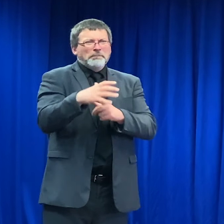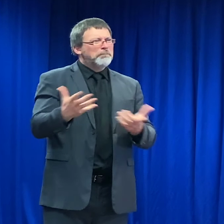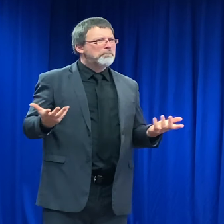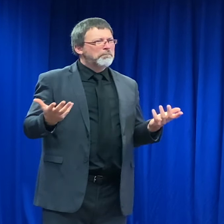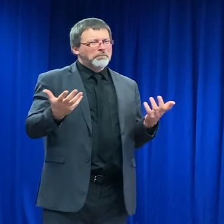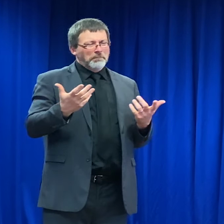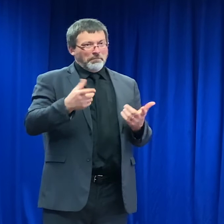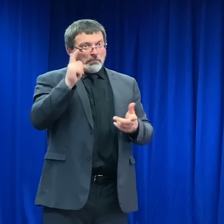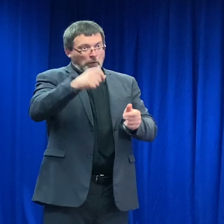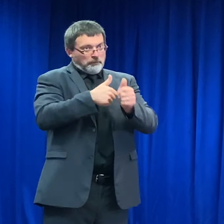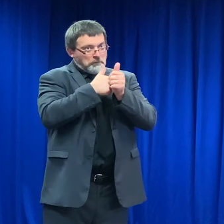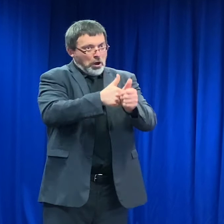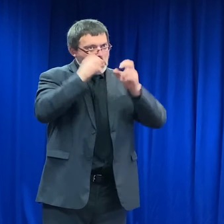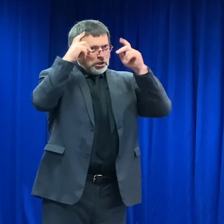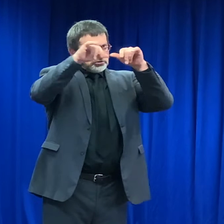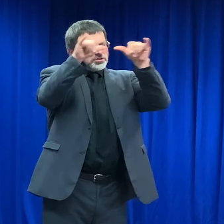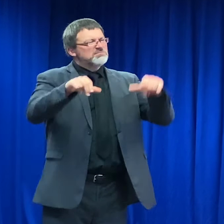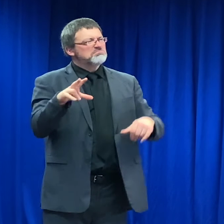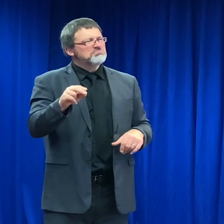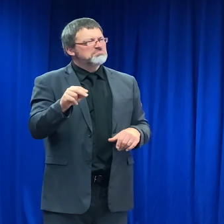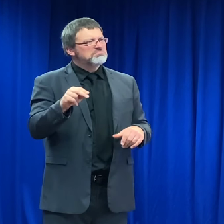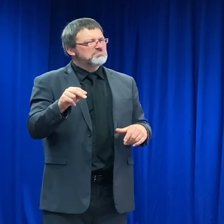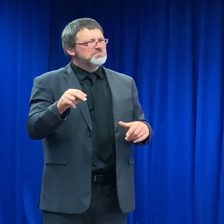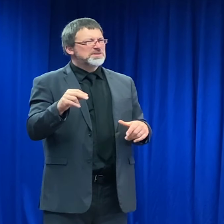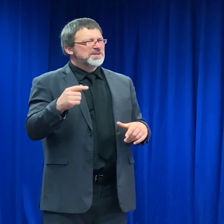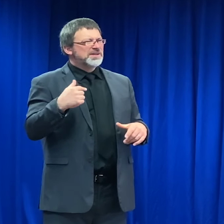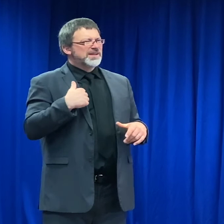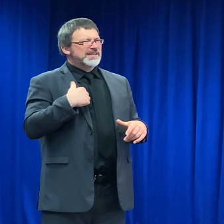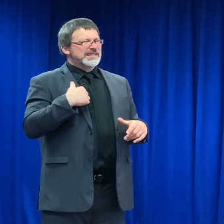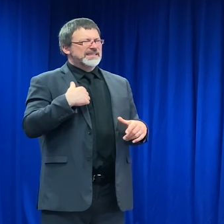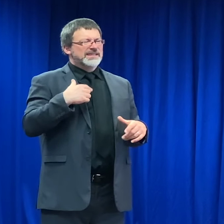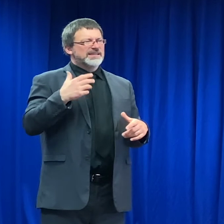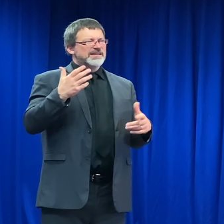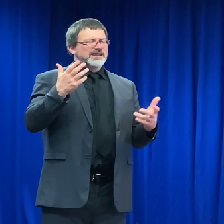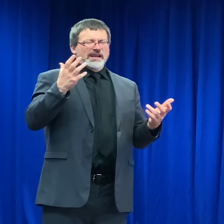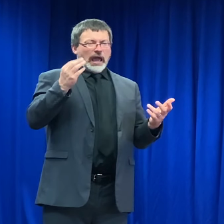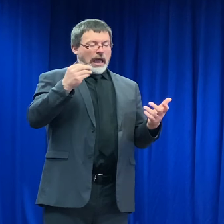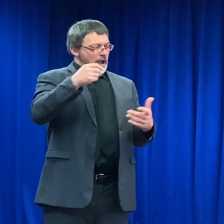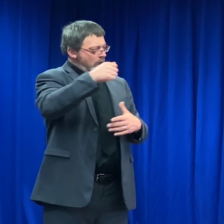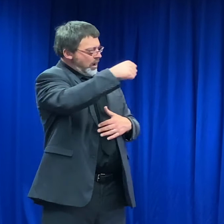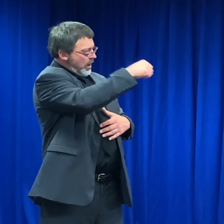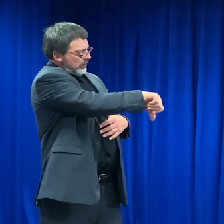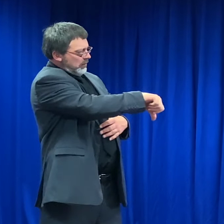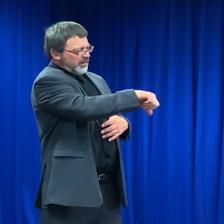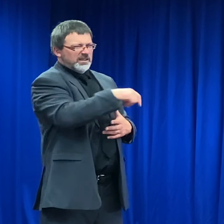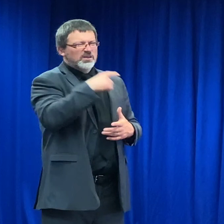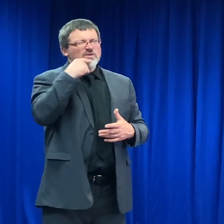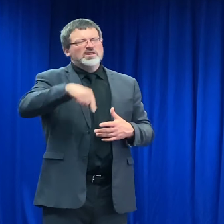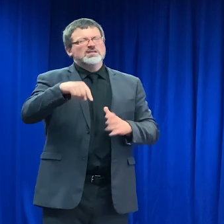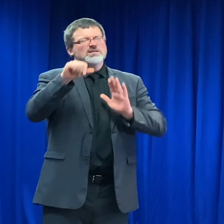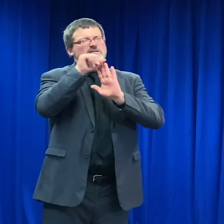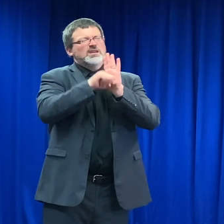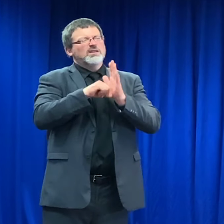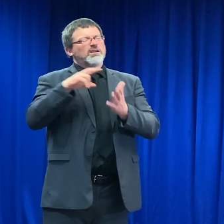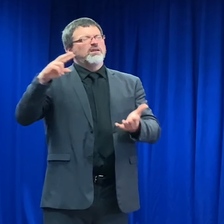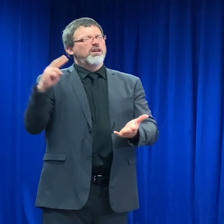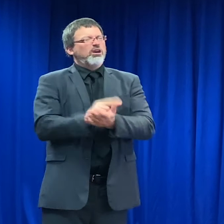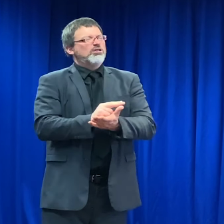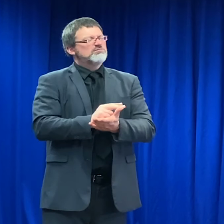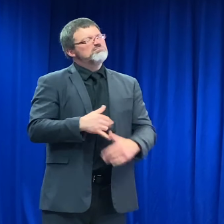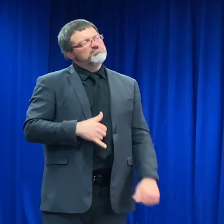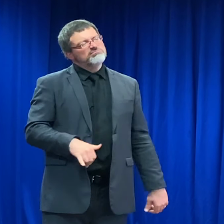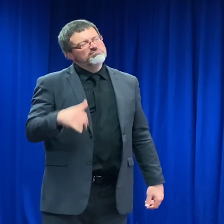is such a loss for the state. I simply hope that the council, I guess I keep hoping, although this keeps happening,